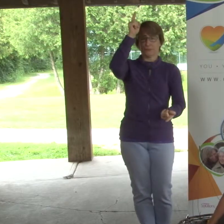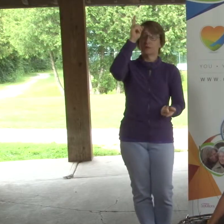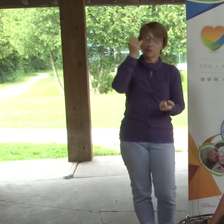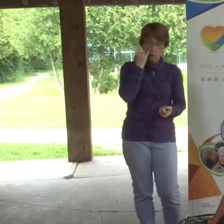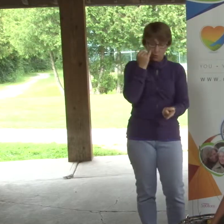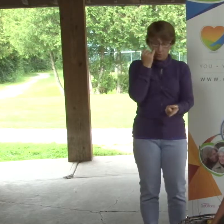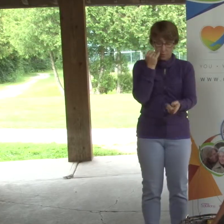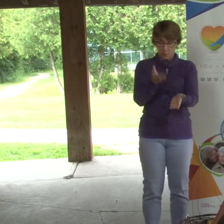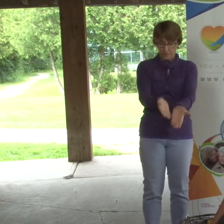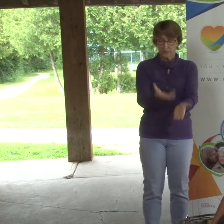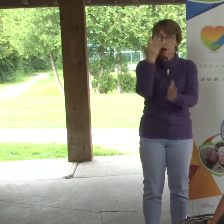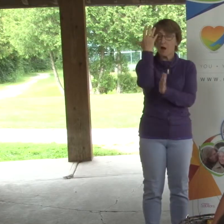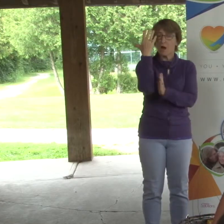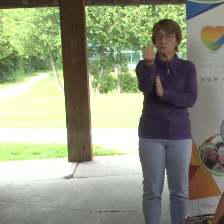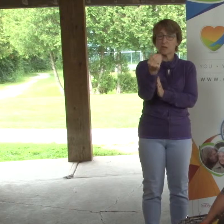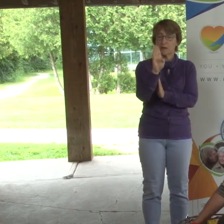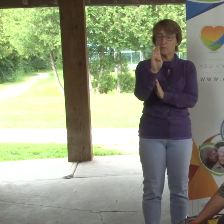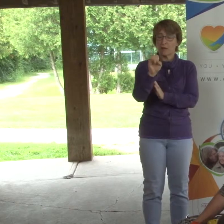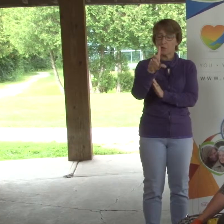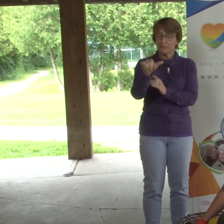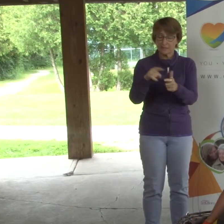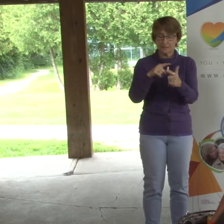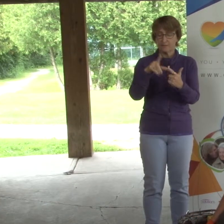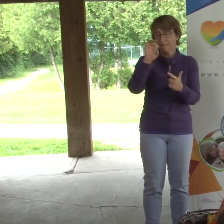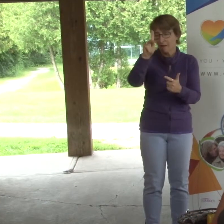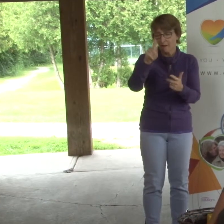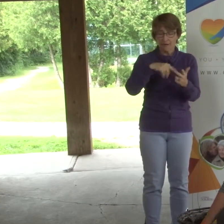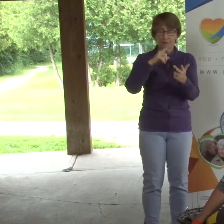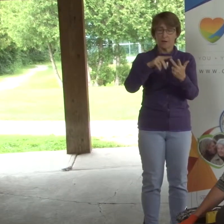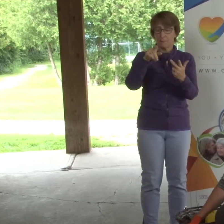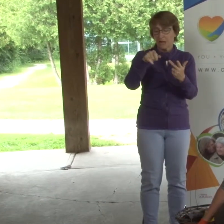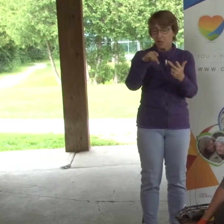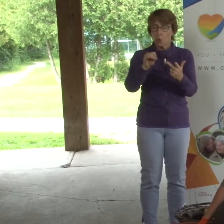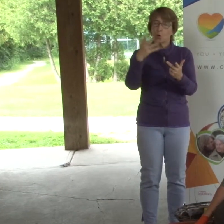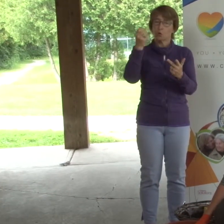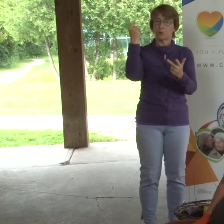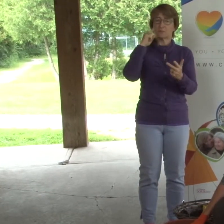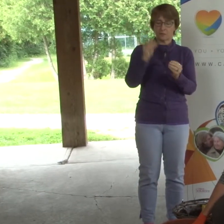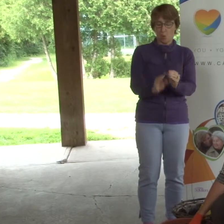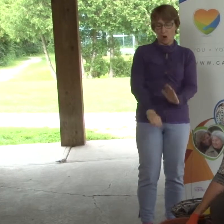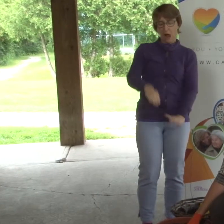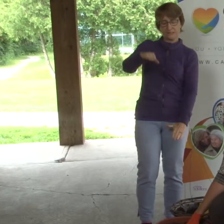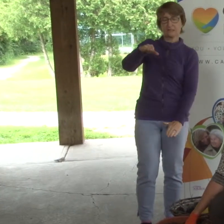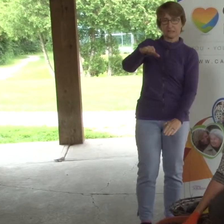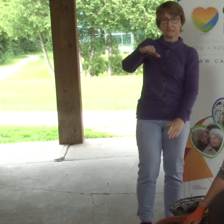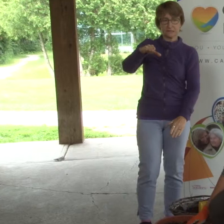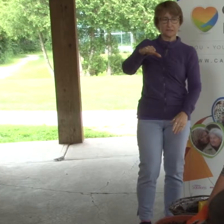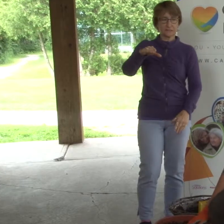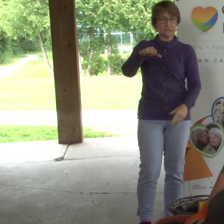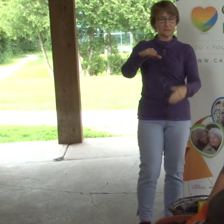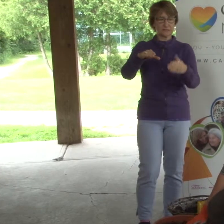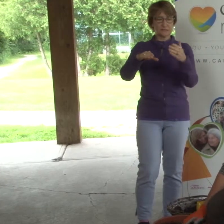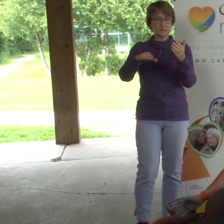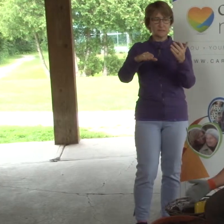you want to put out on your balcony or deck or patio, and you want something that has height